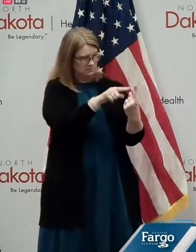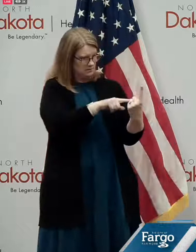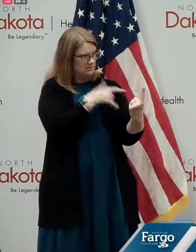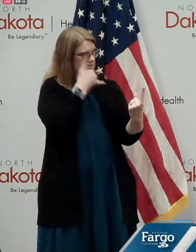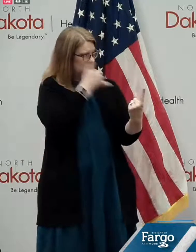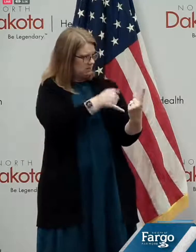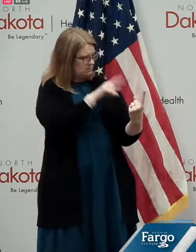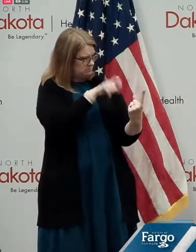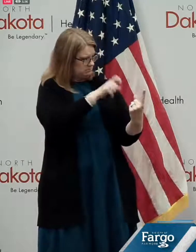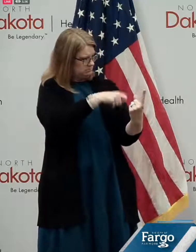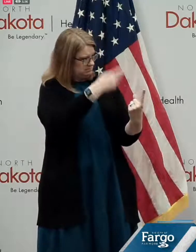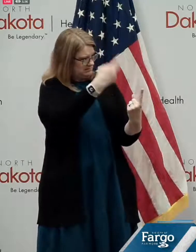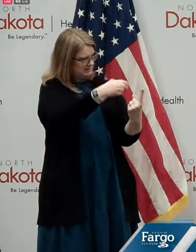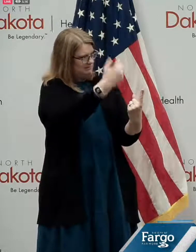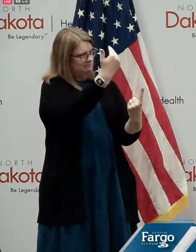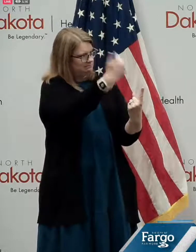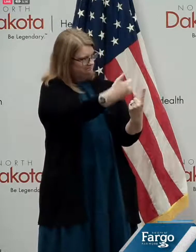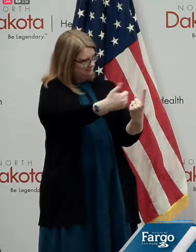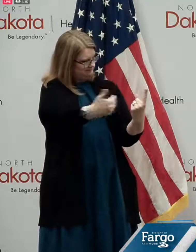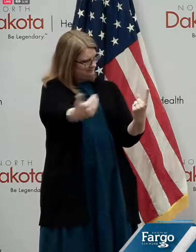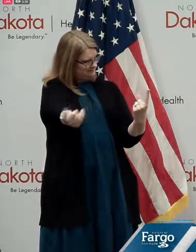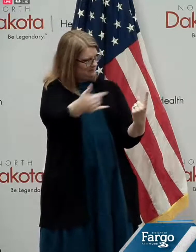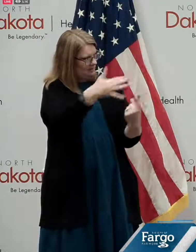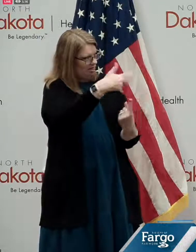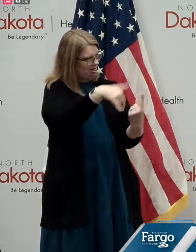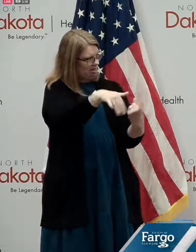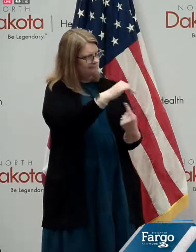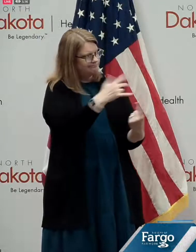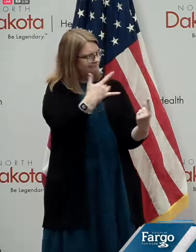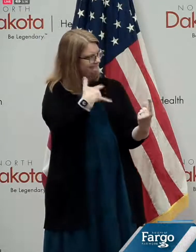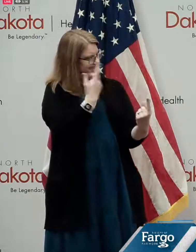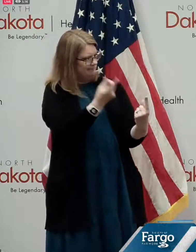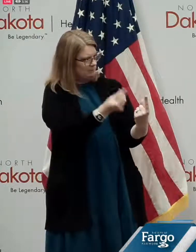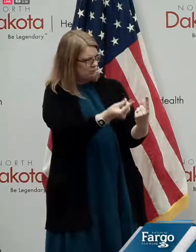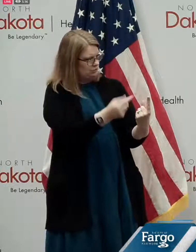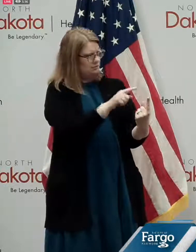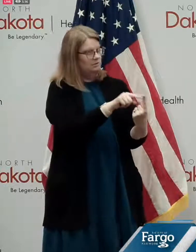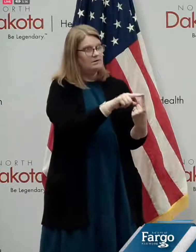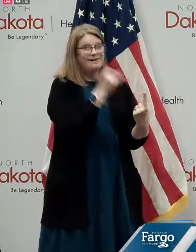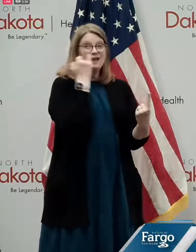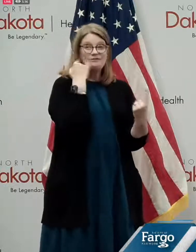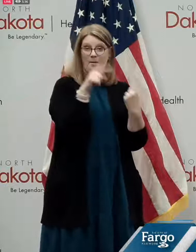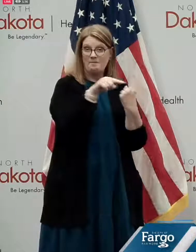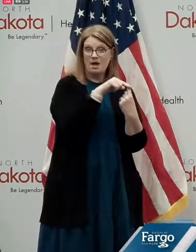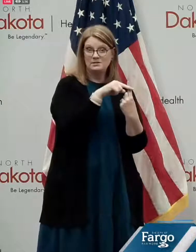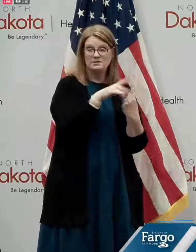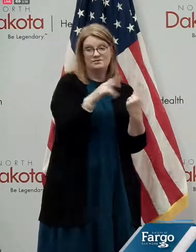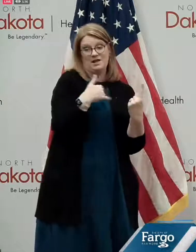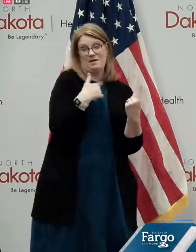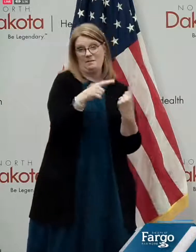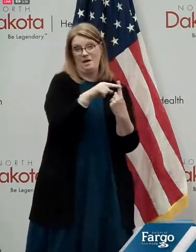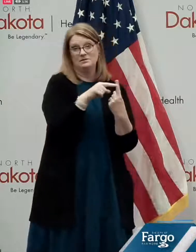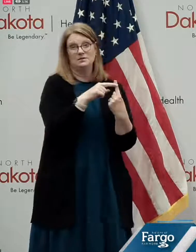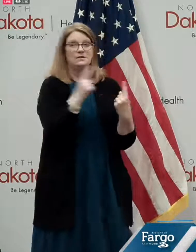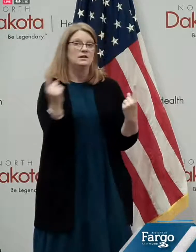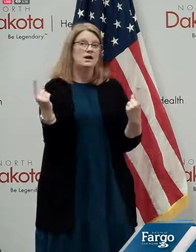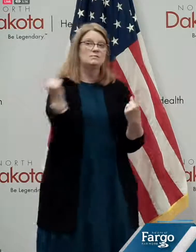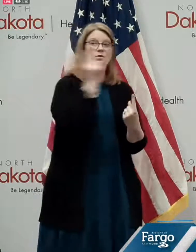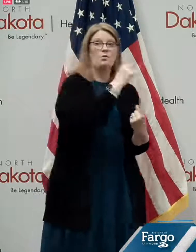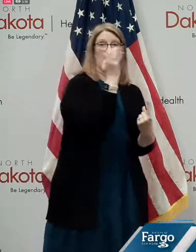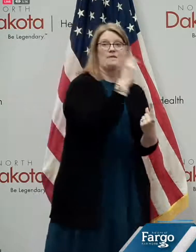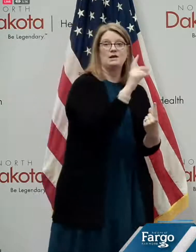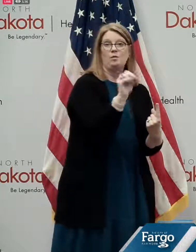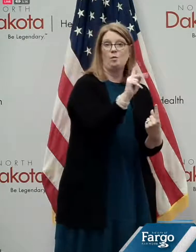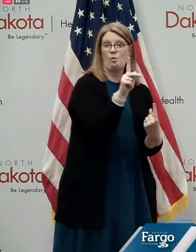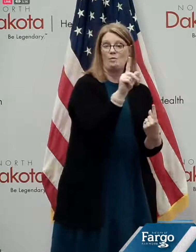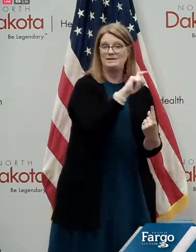that conversation, ascertain what they're doing. If they're positive and they're, hey, I'm positive but I'm going back to Oklahoma